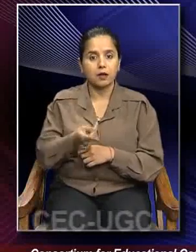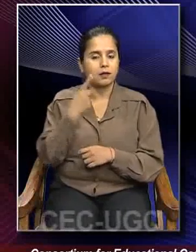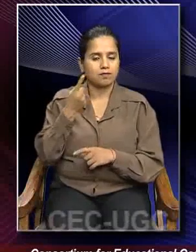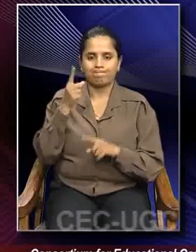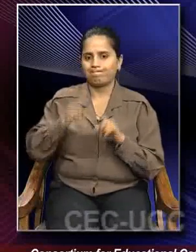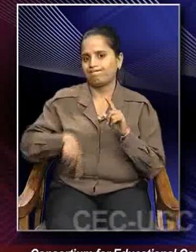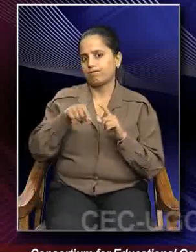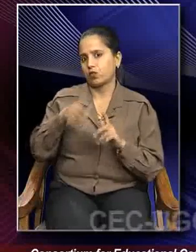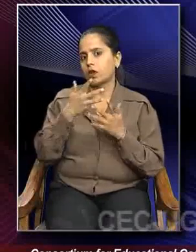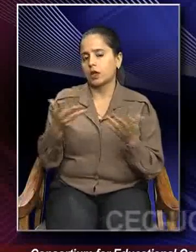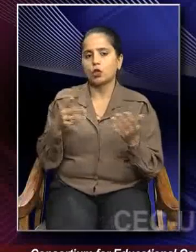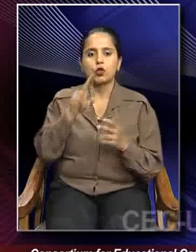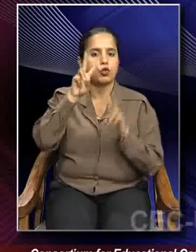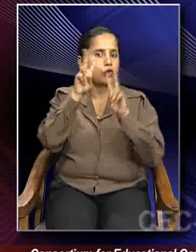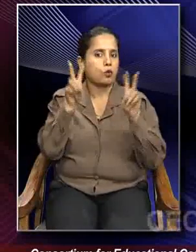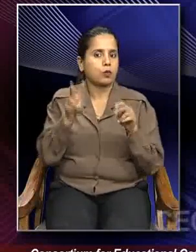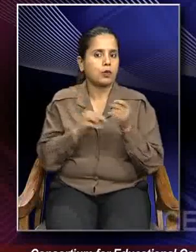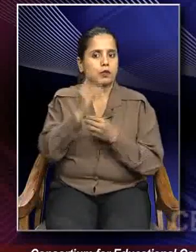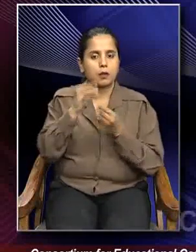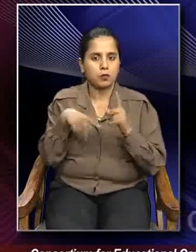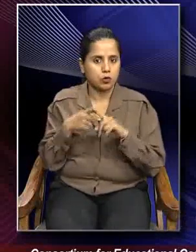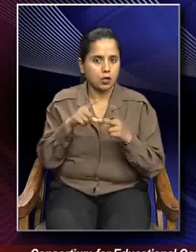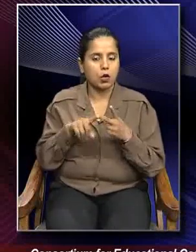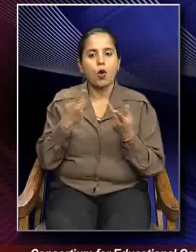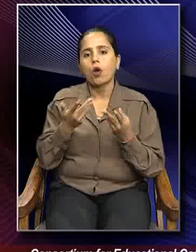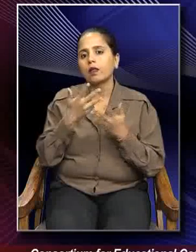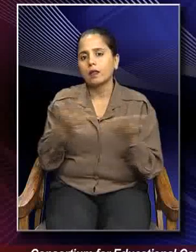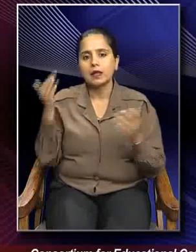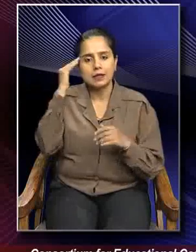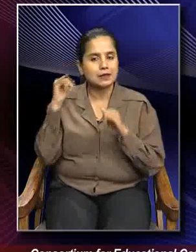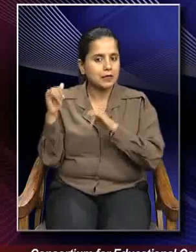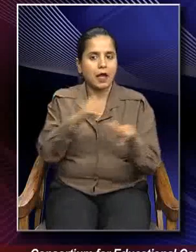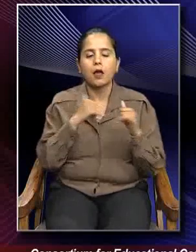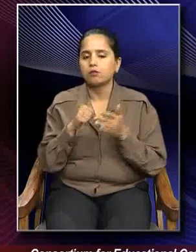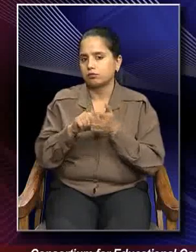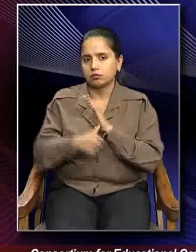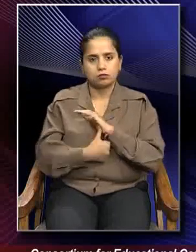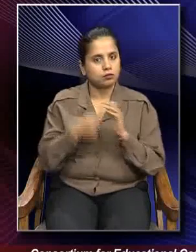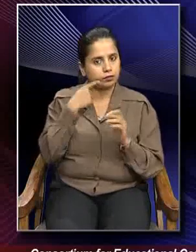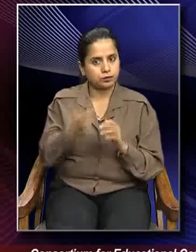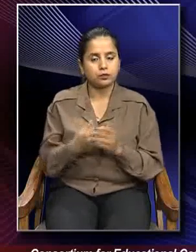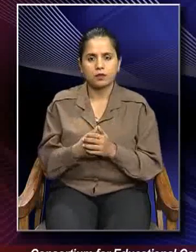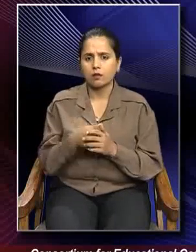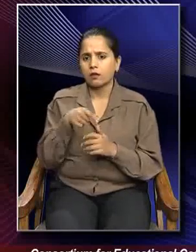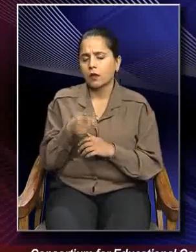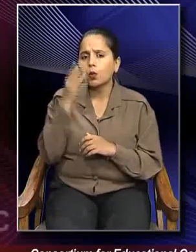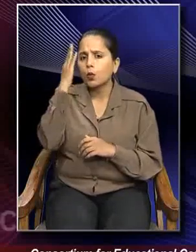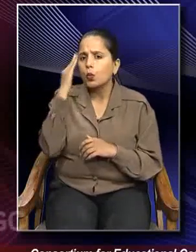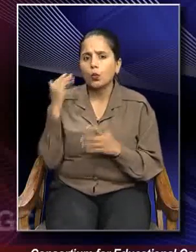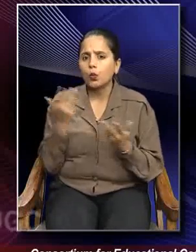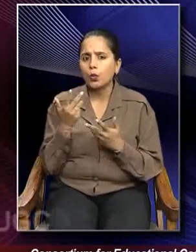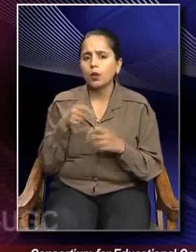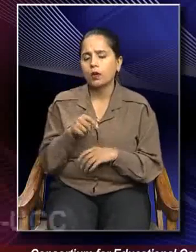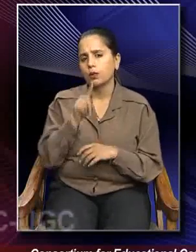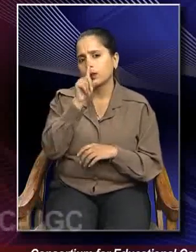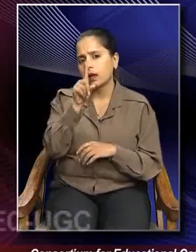the subject and object of same knowledge. It is so because one